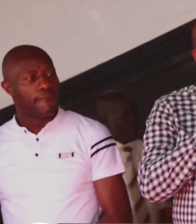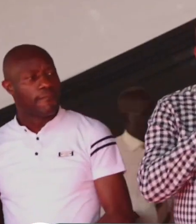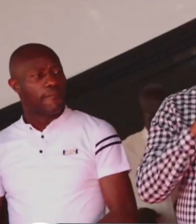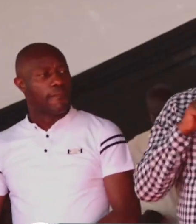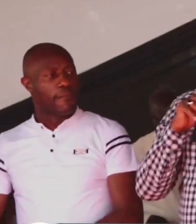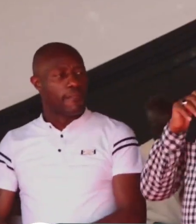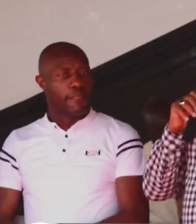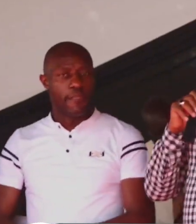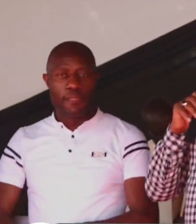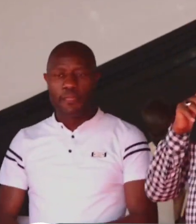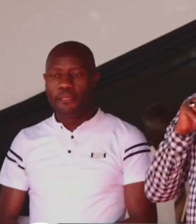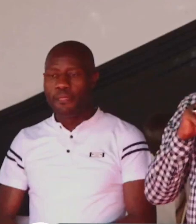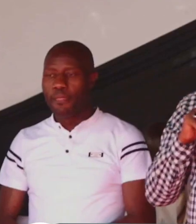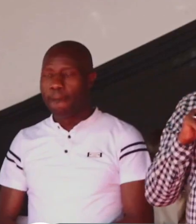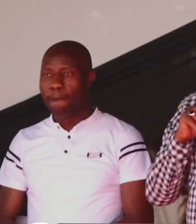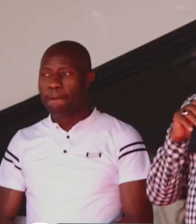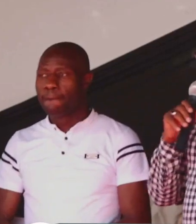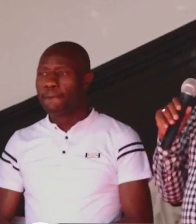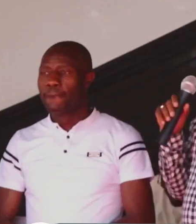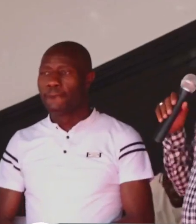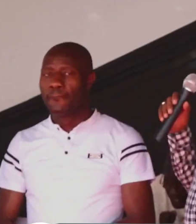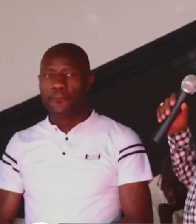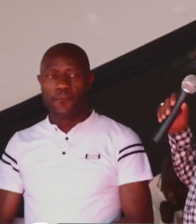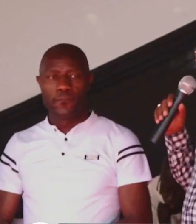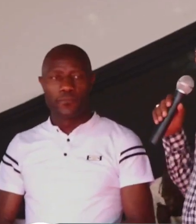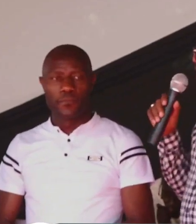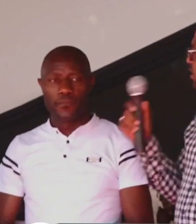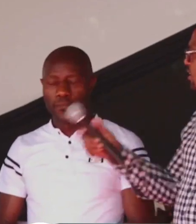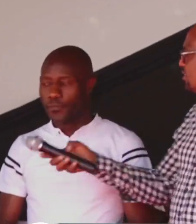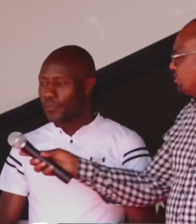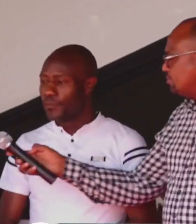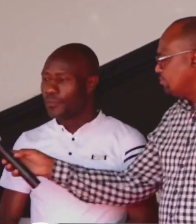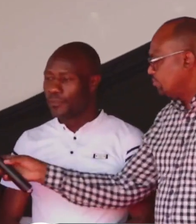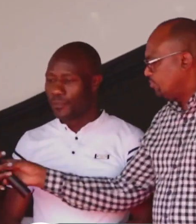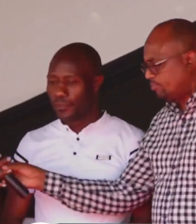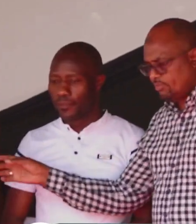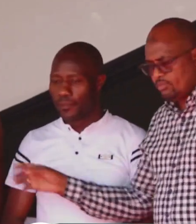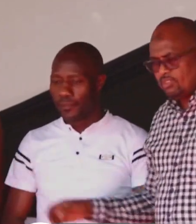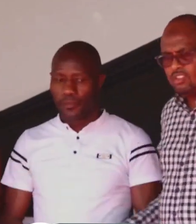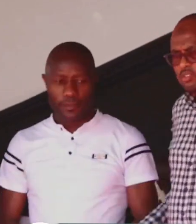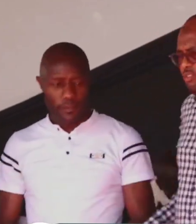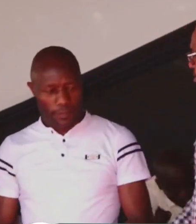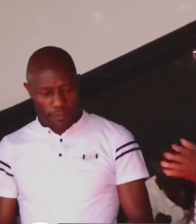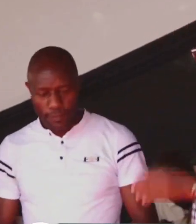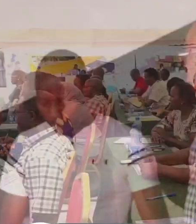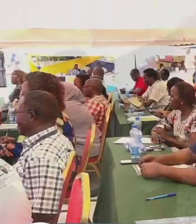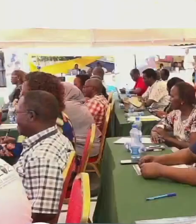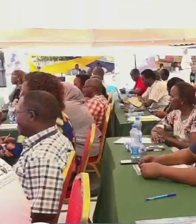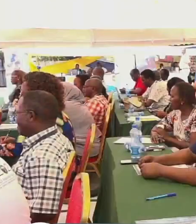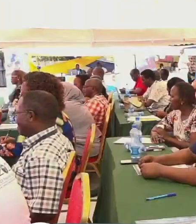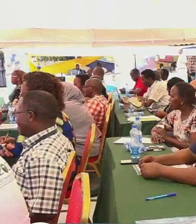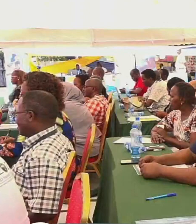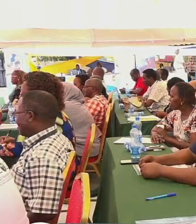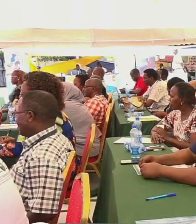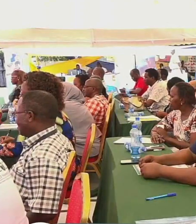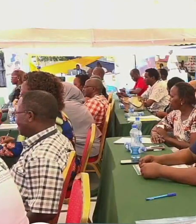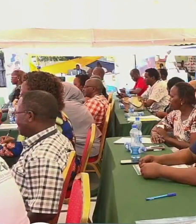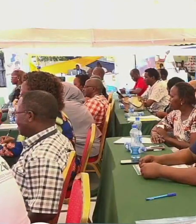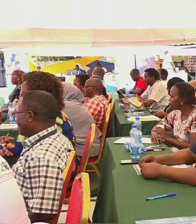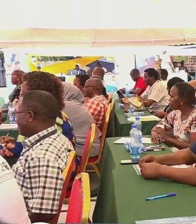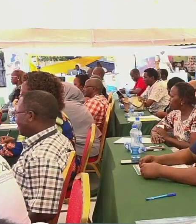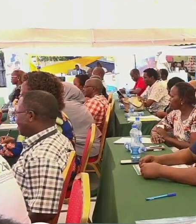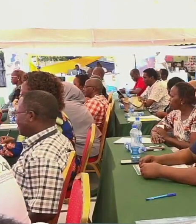is Mr. Raphael. So, Karibu, Director. Thank you, Chief. I'll try and